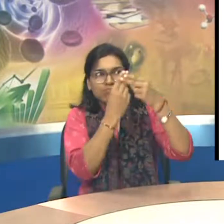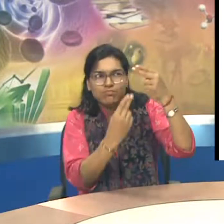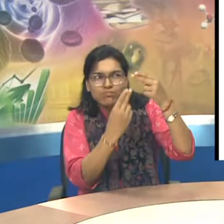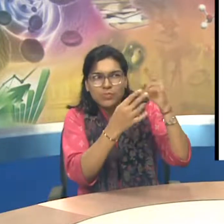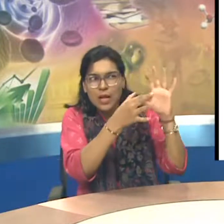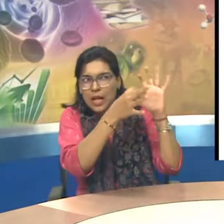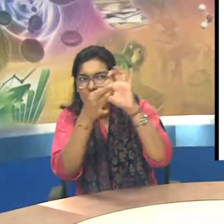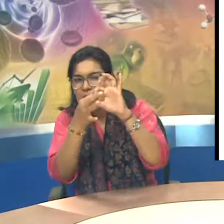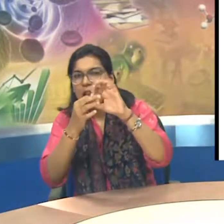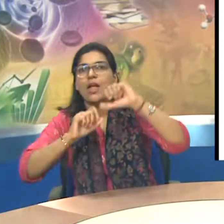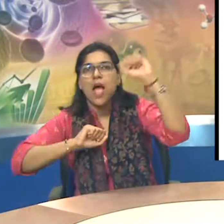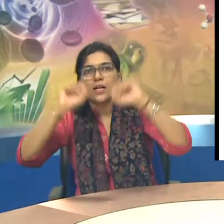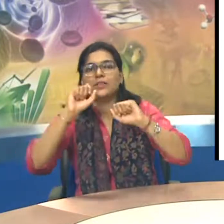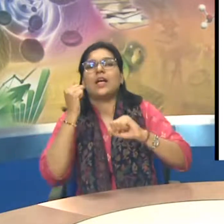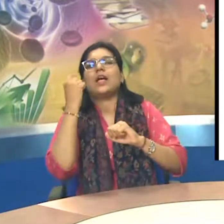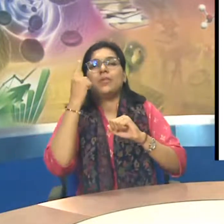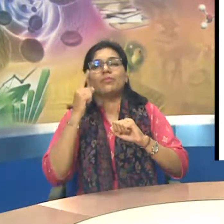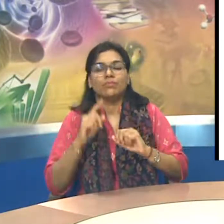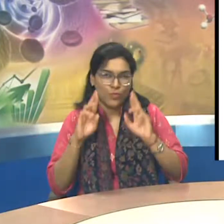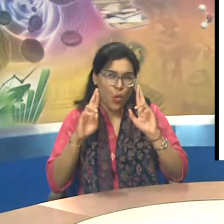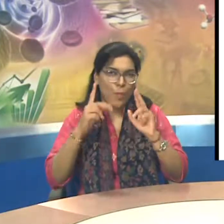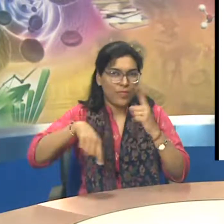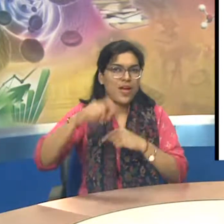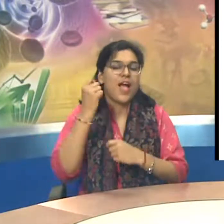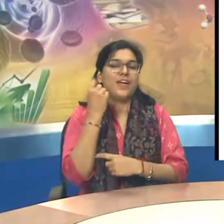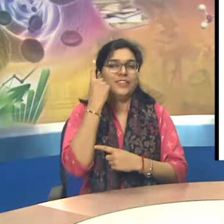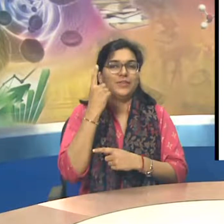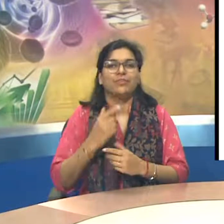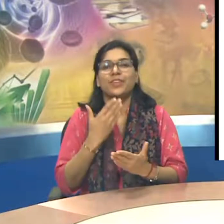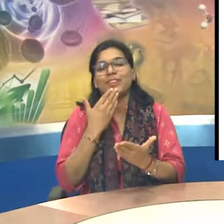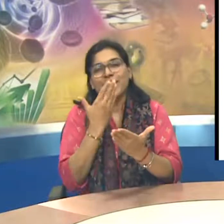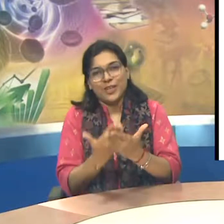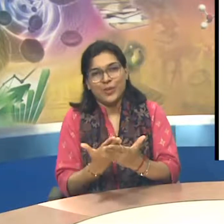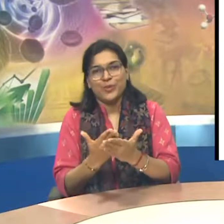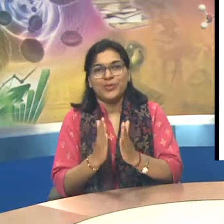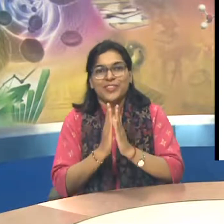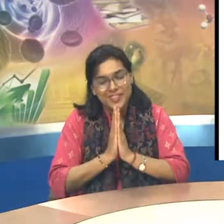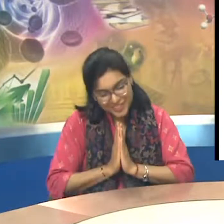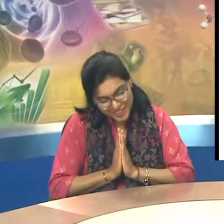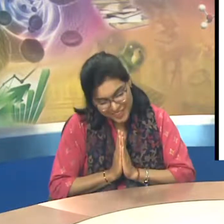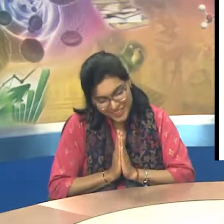explanation. I hope you all have understood it. Thank you. Namaste.